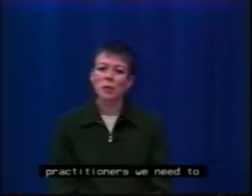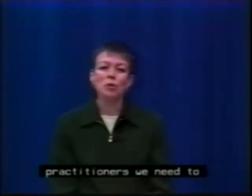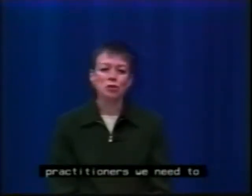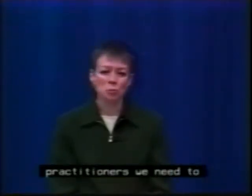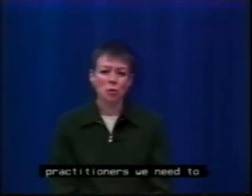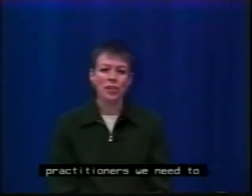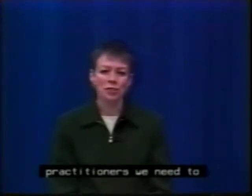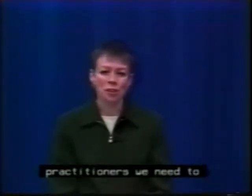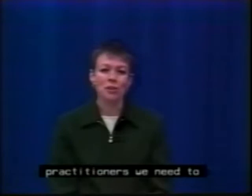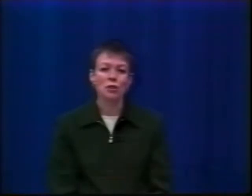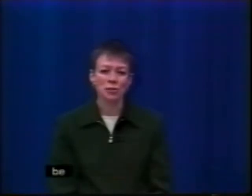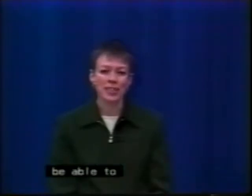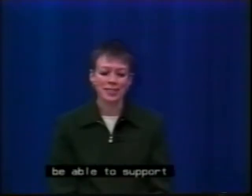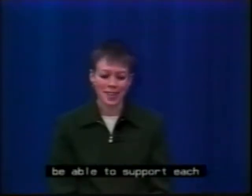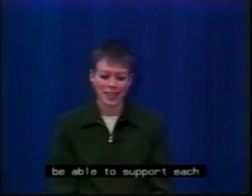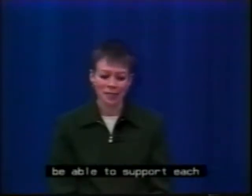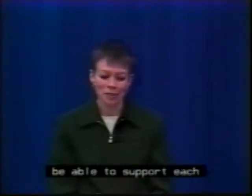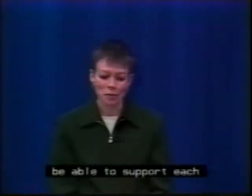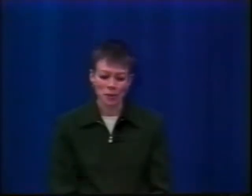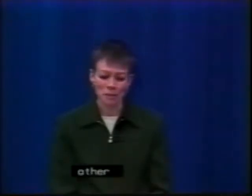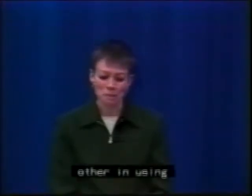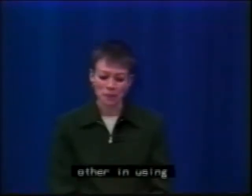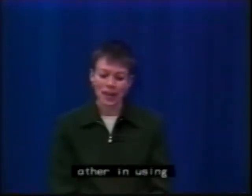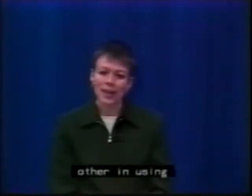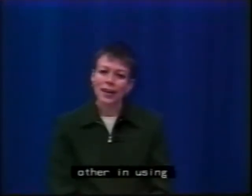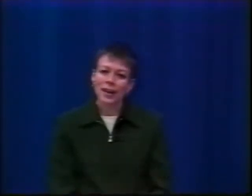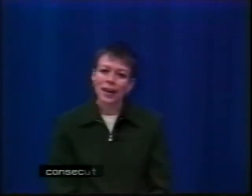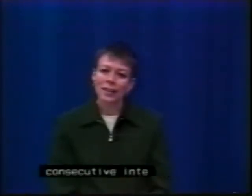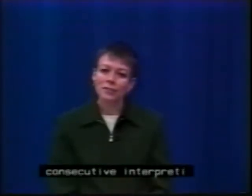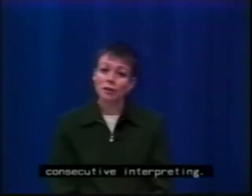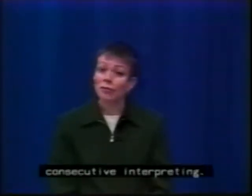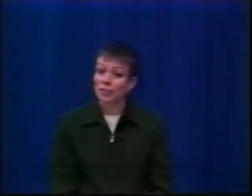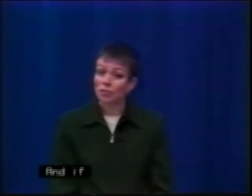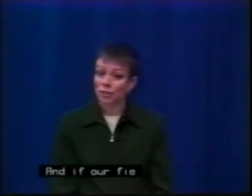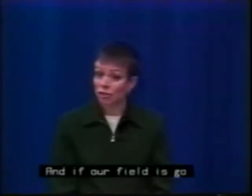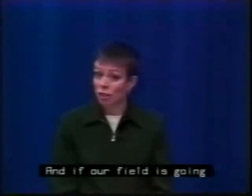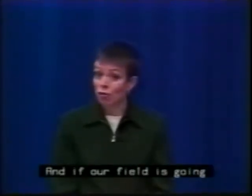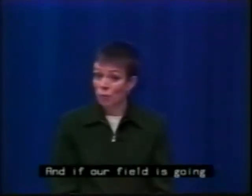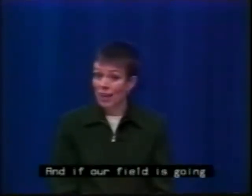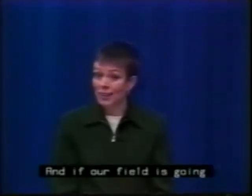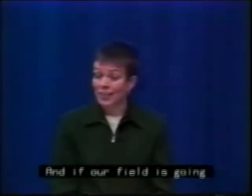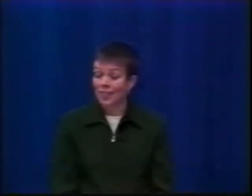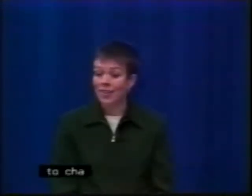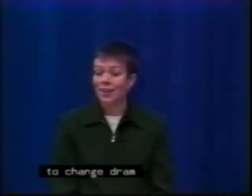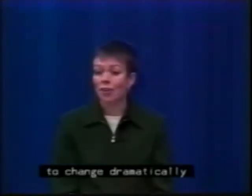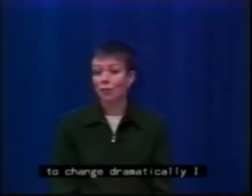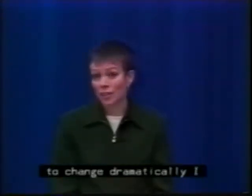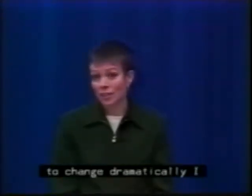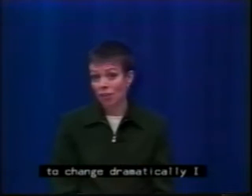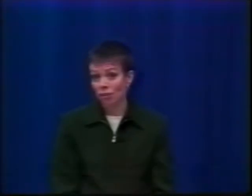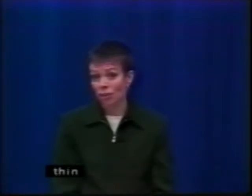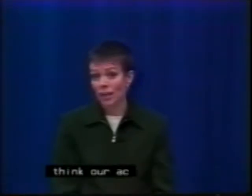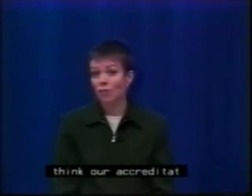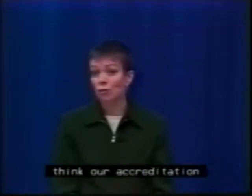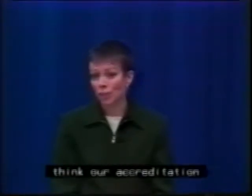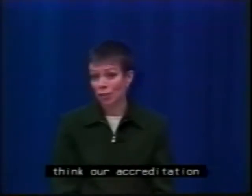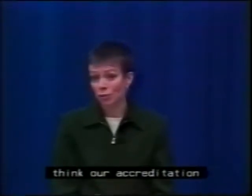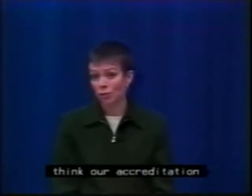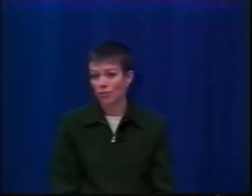able to support each other in using consecutive interpreting. And if our field is going to change dramatically, I think our accreditation and screening tools